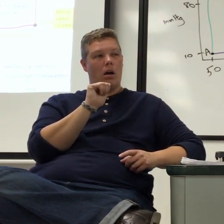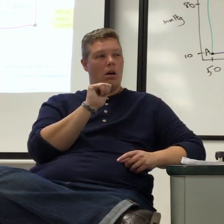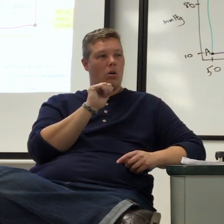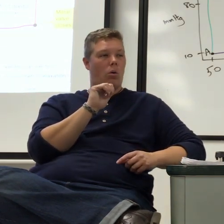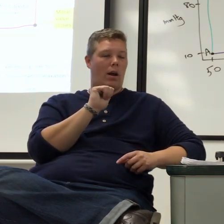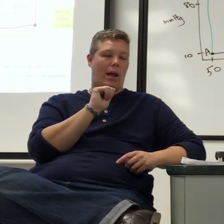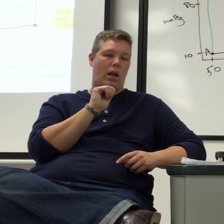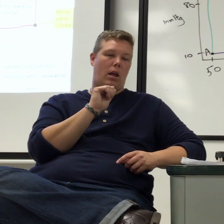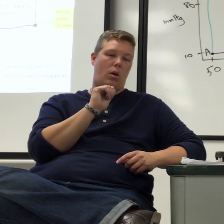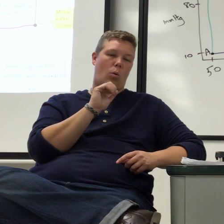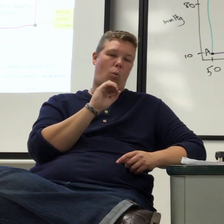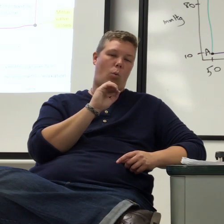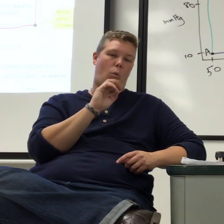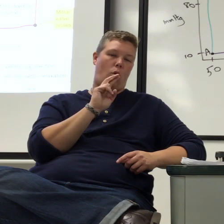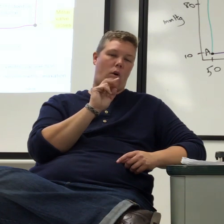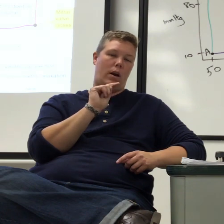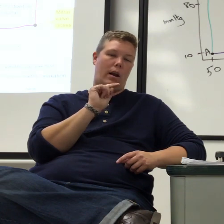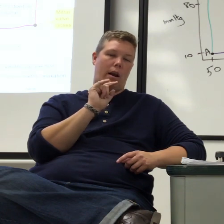Aortic